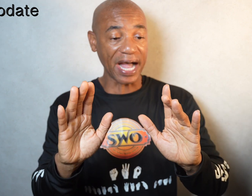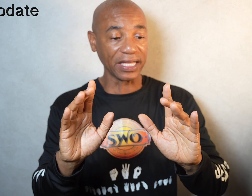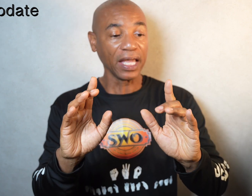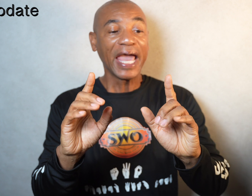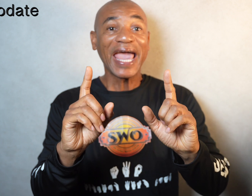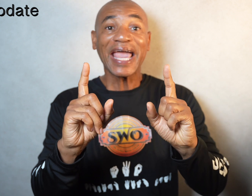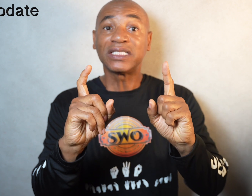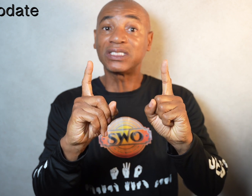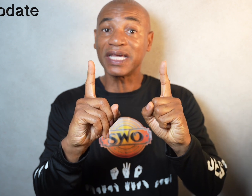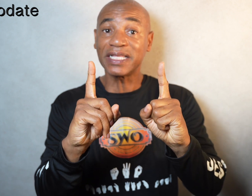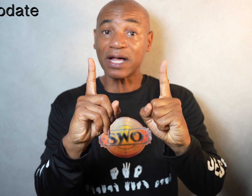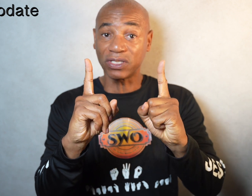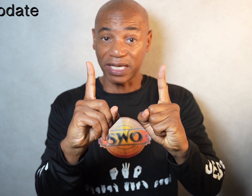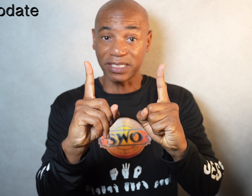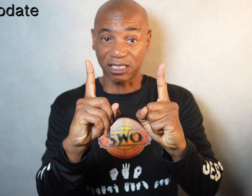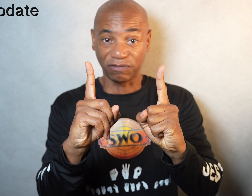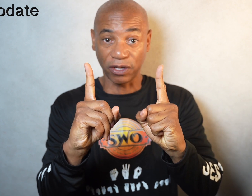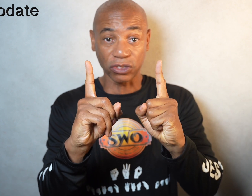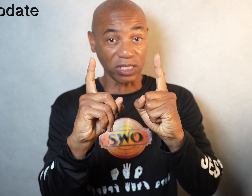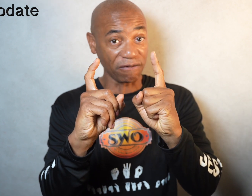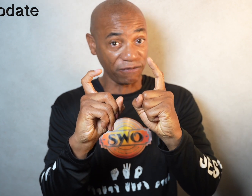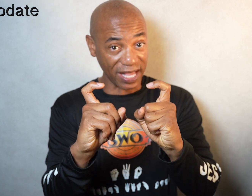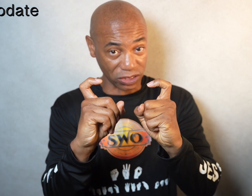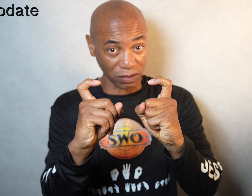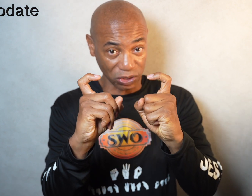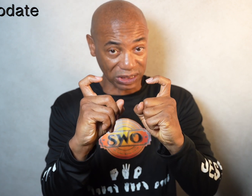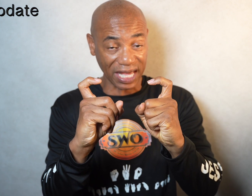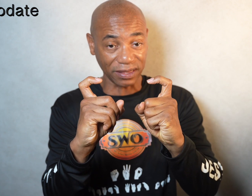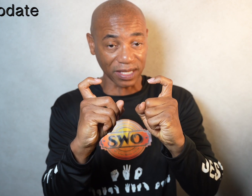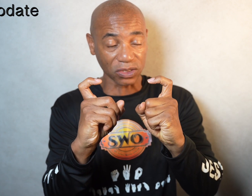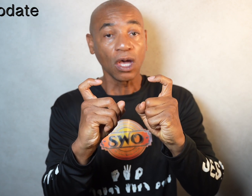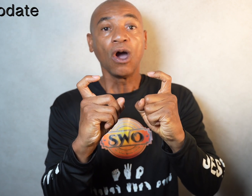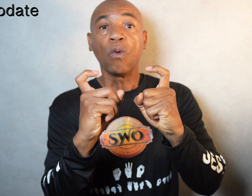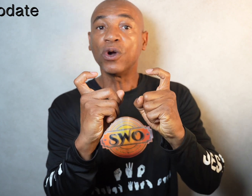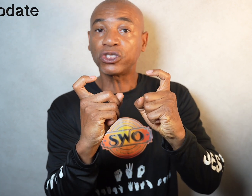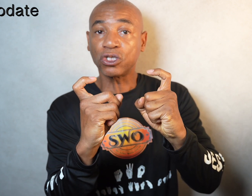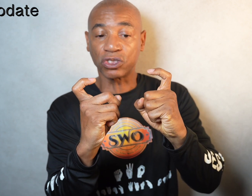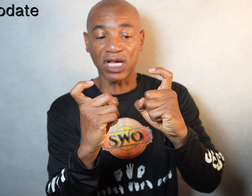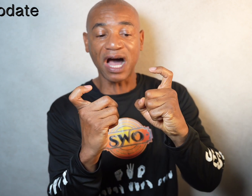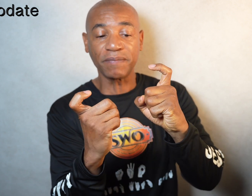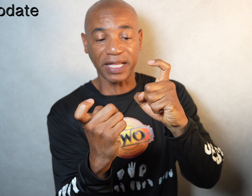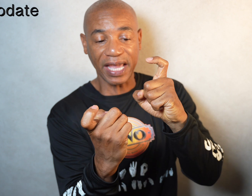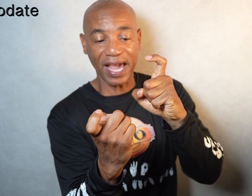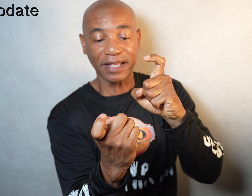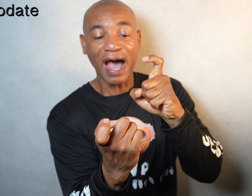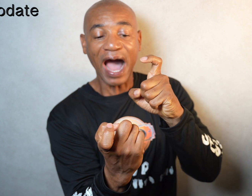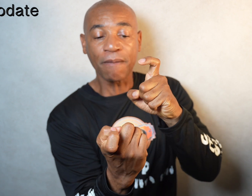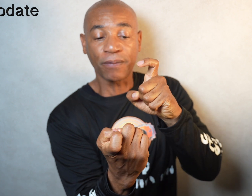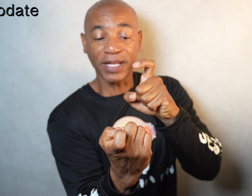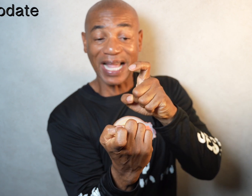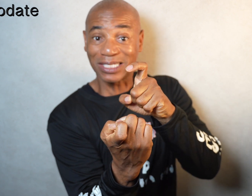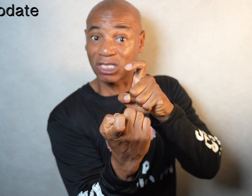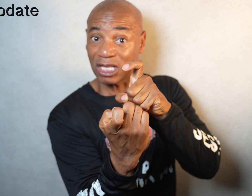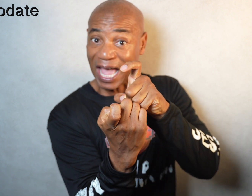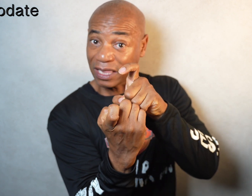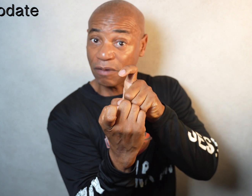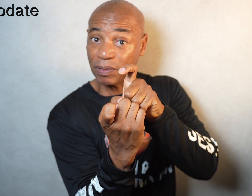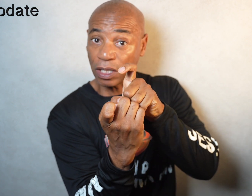body, extend out the index fingers, now flex them just like this. With your dominant hand, I bring that slightly